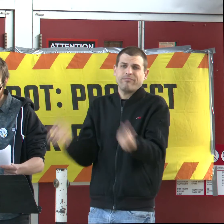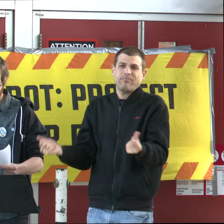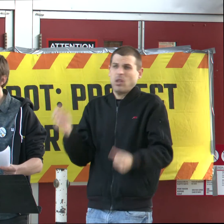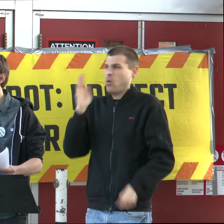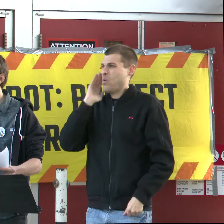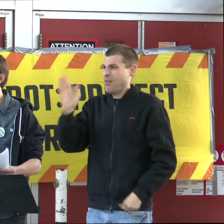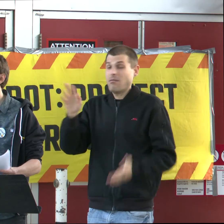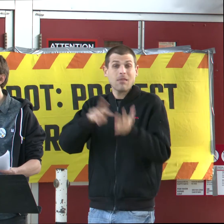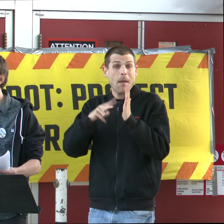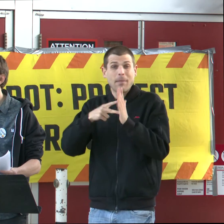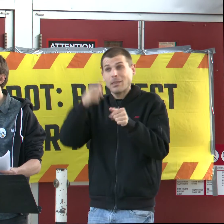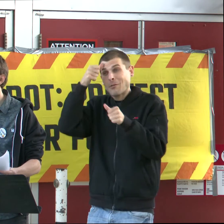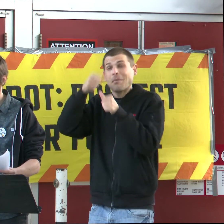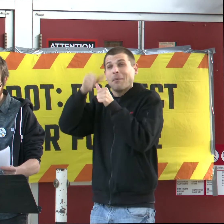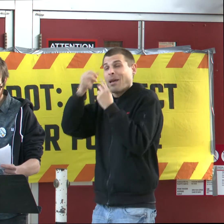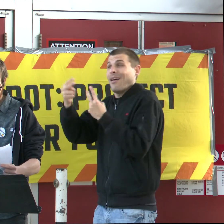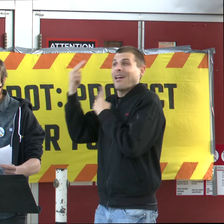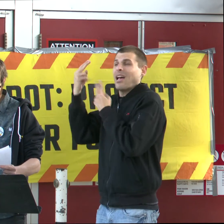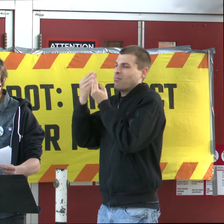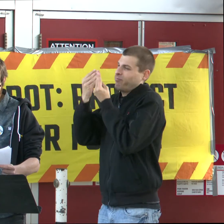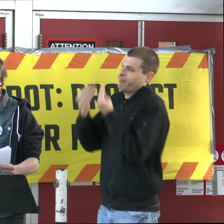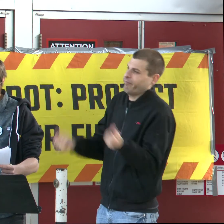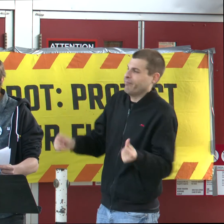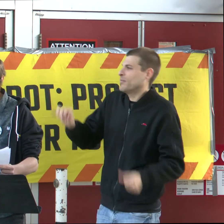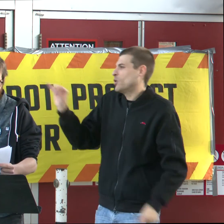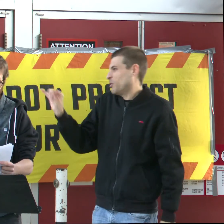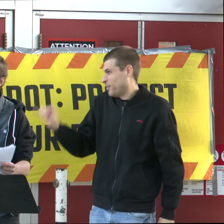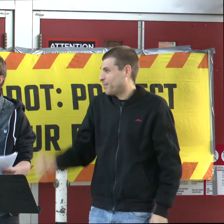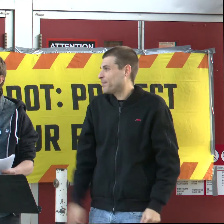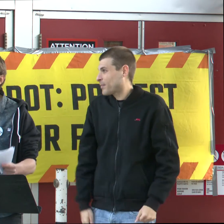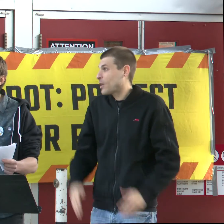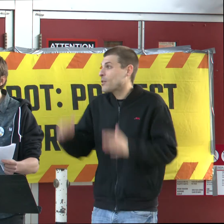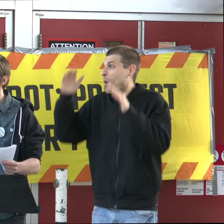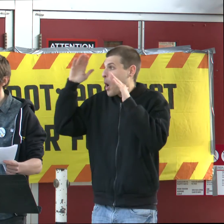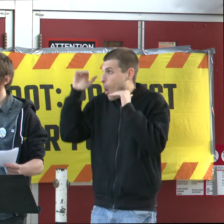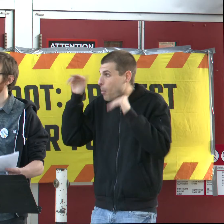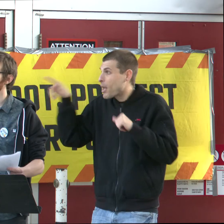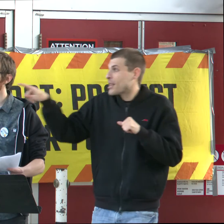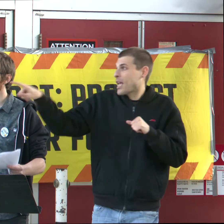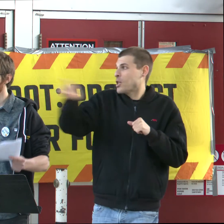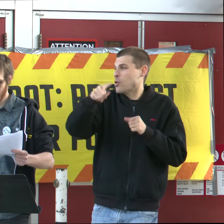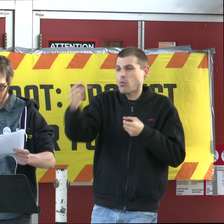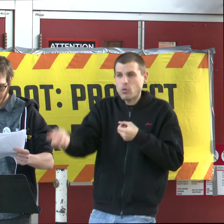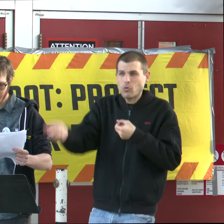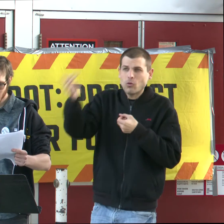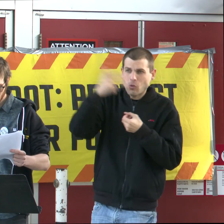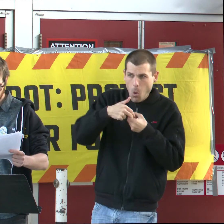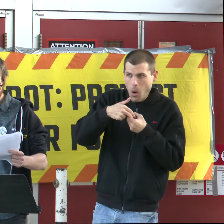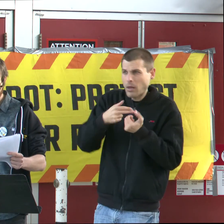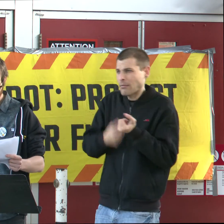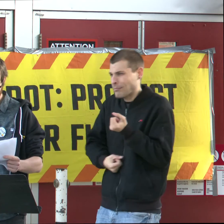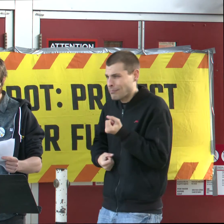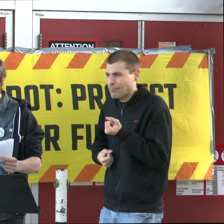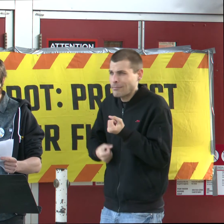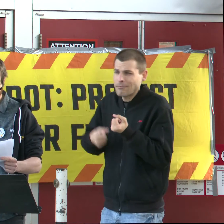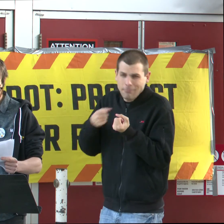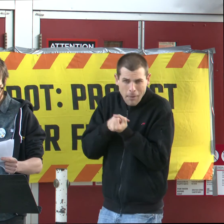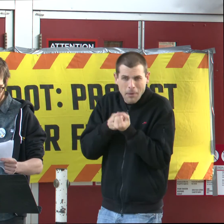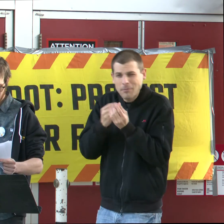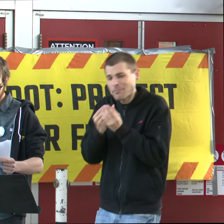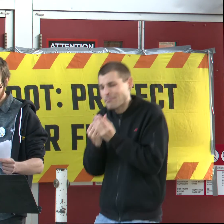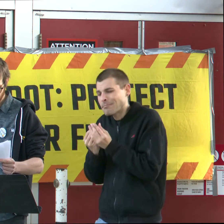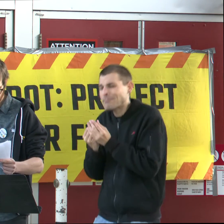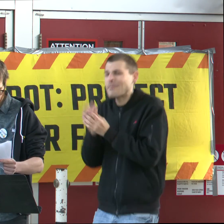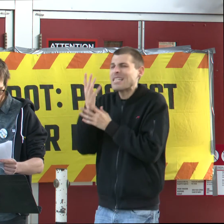lost, before they too are lost entirely. So I hope you all join me in joining and enjoying the return of